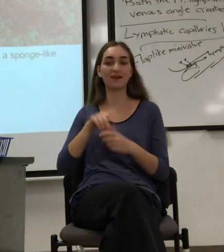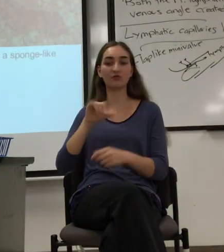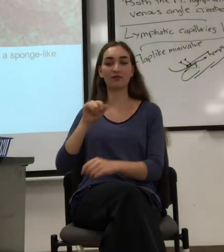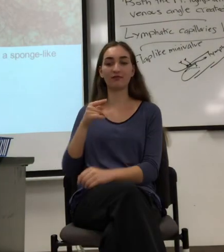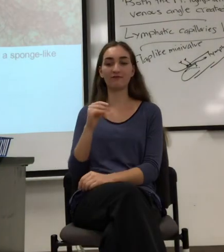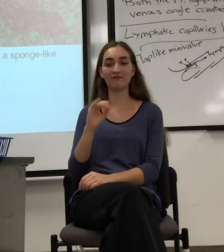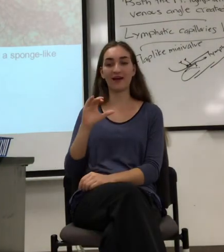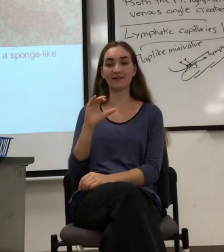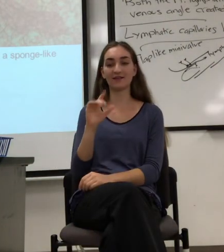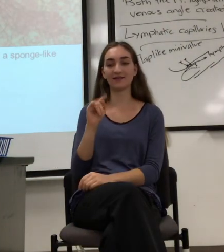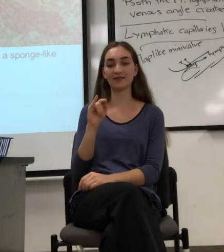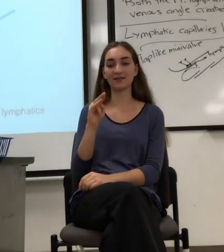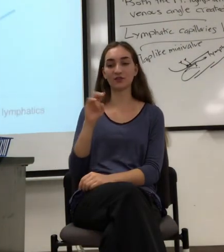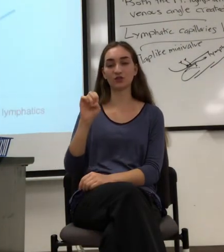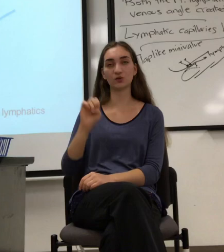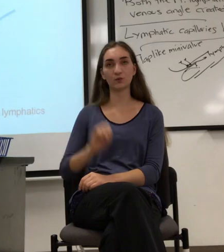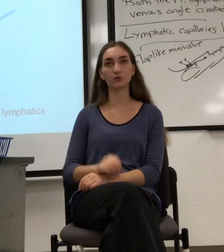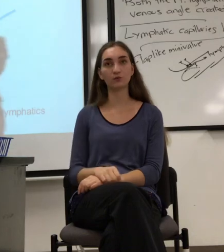Okay.